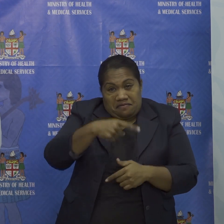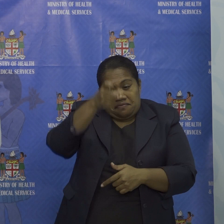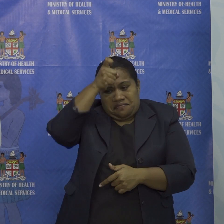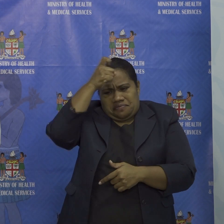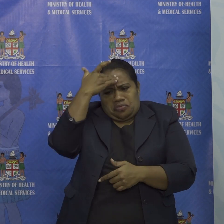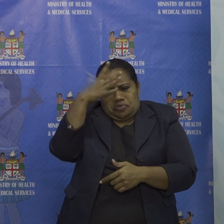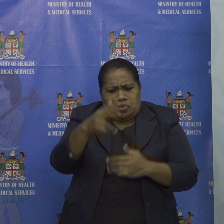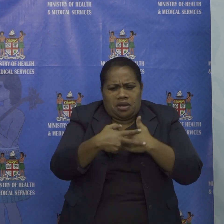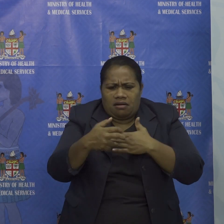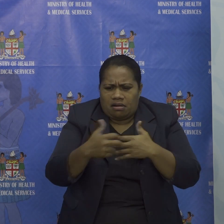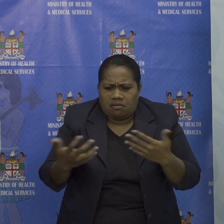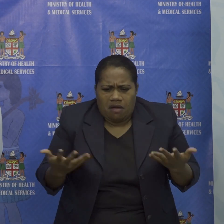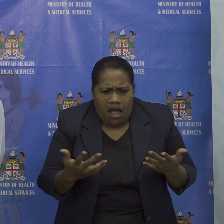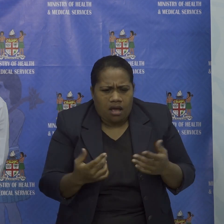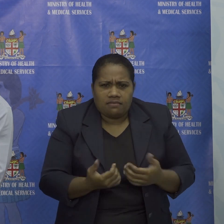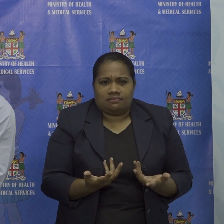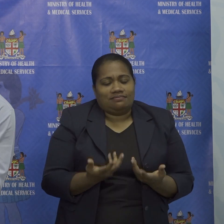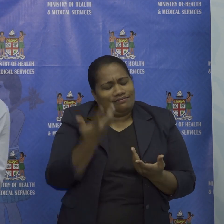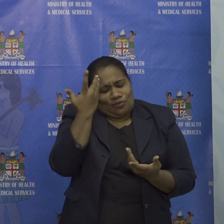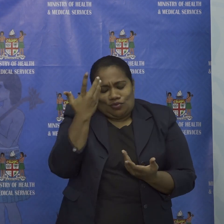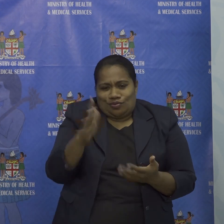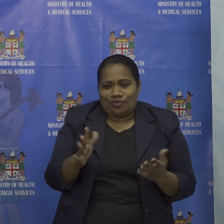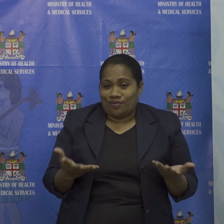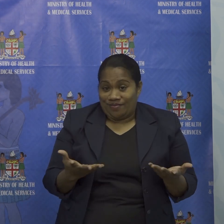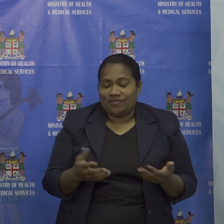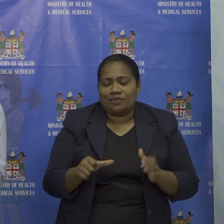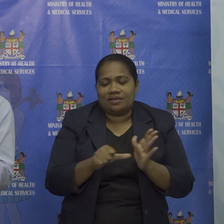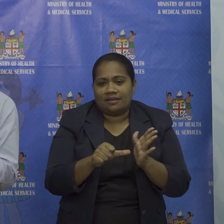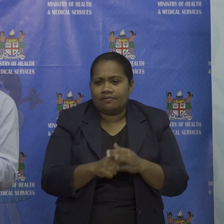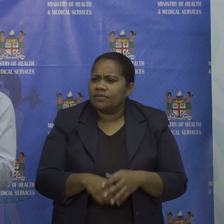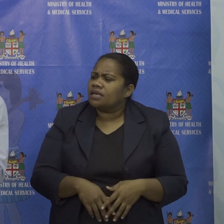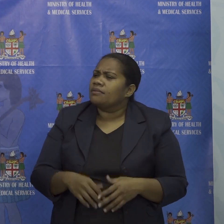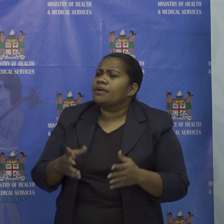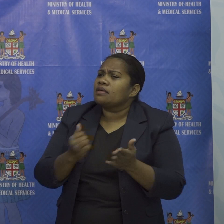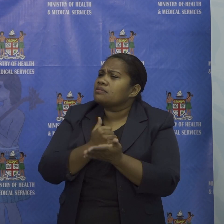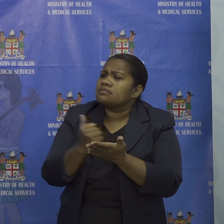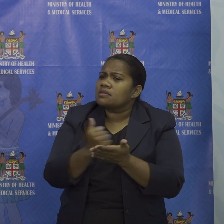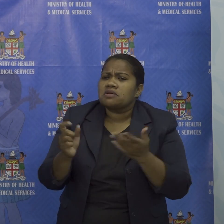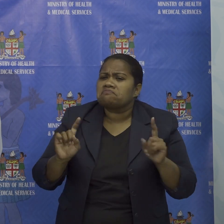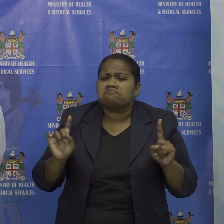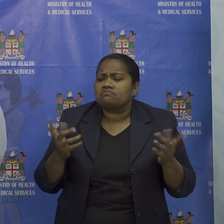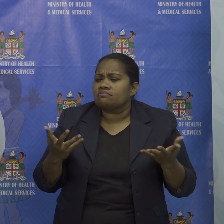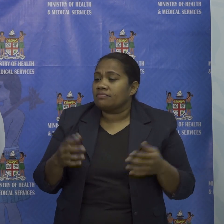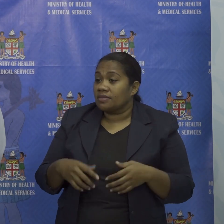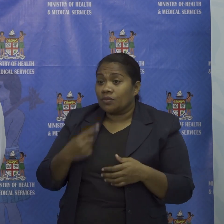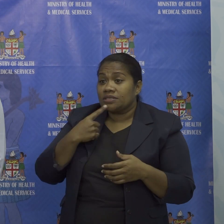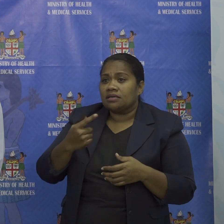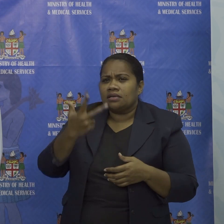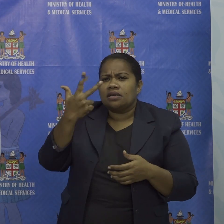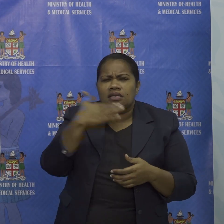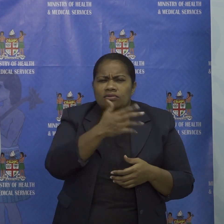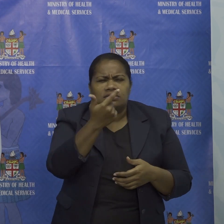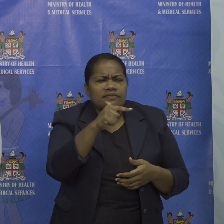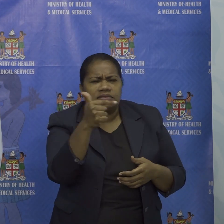addresses of each of the individuals we're talking about. Yeah. Are you looking at a targeted number? Oh, there's 877 I mentioned. Oh, sorry.